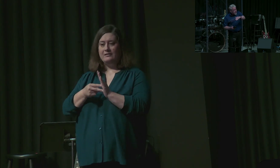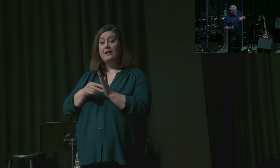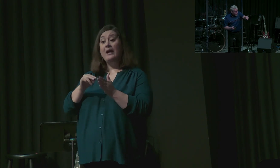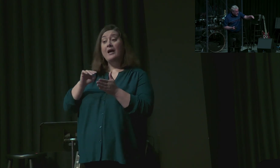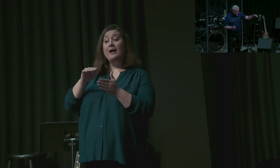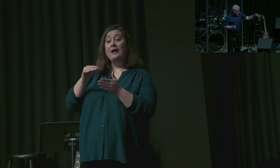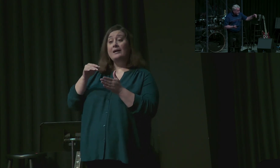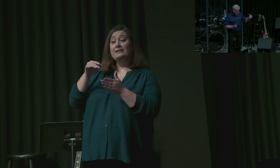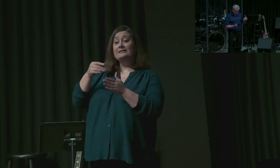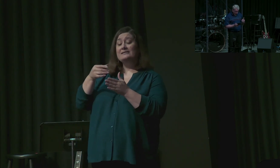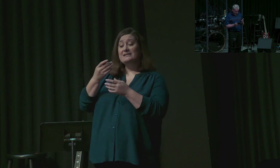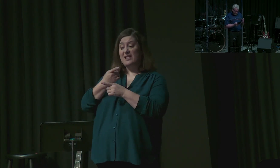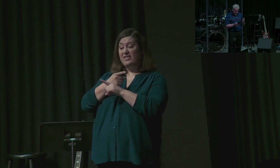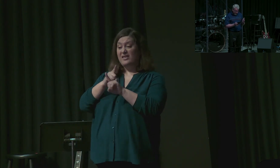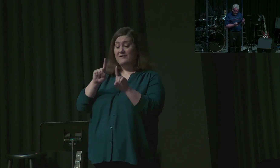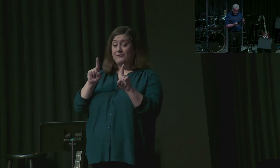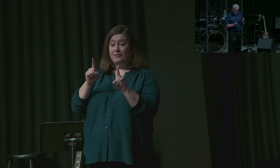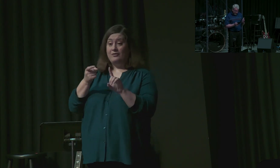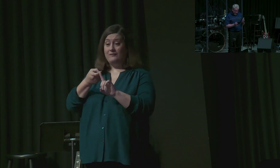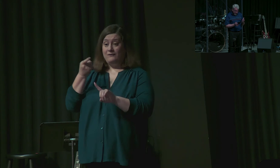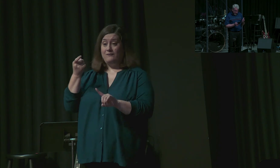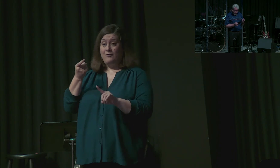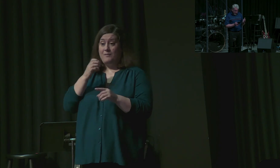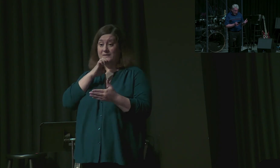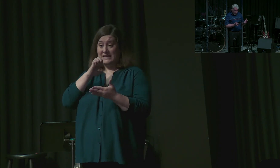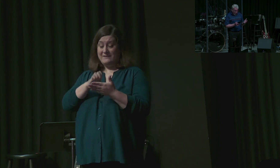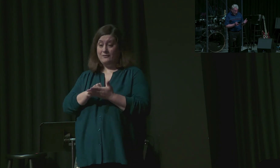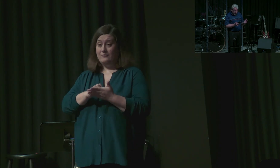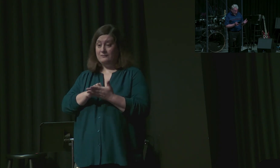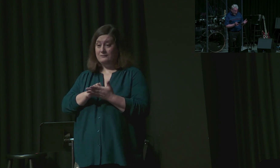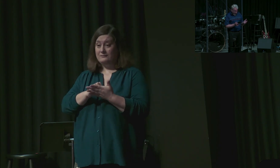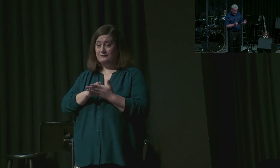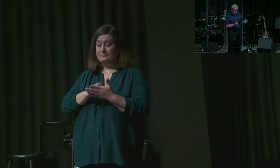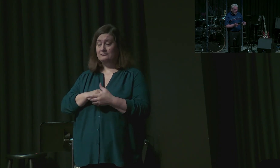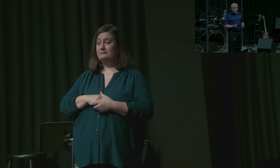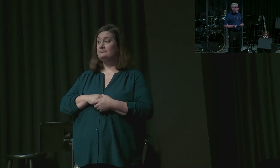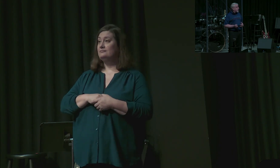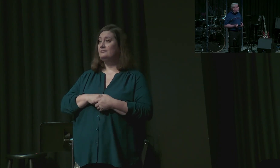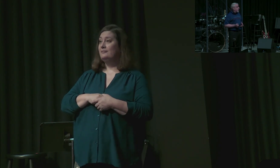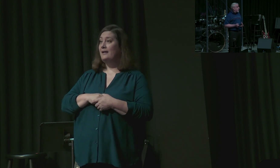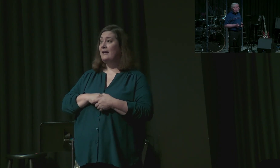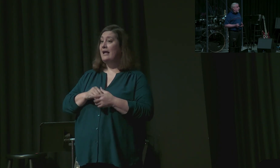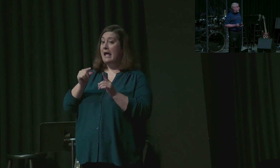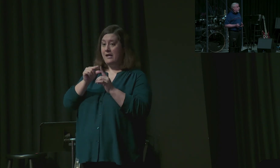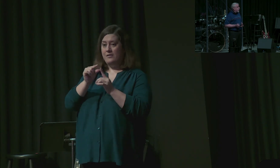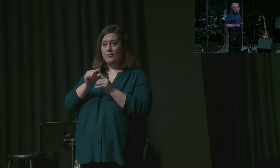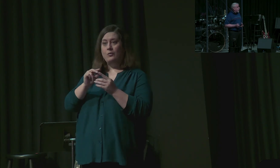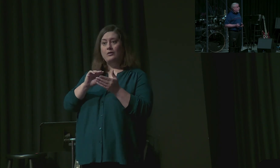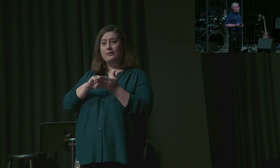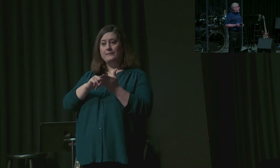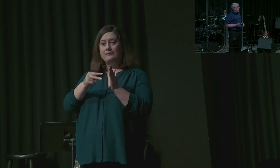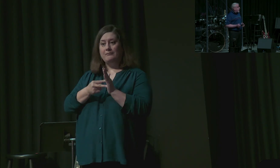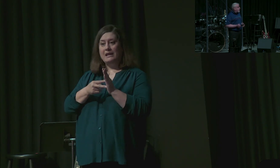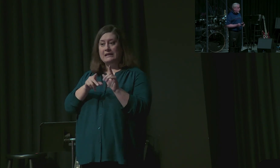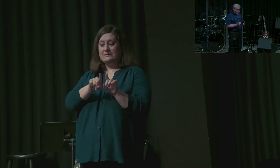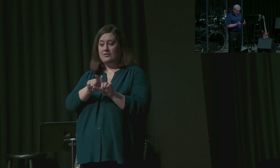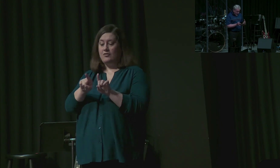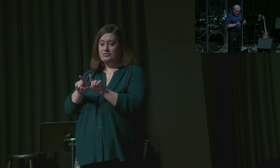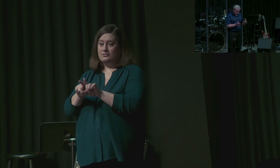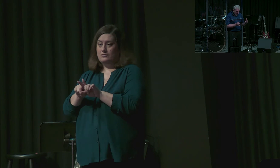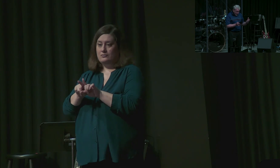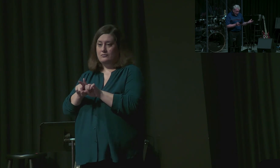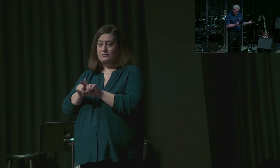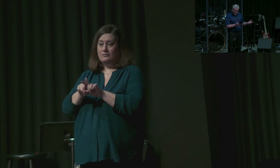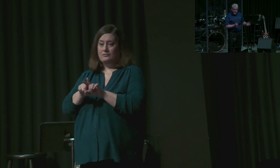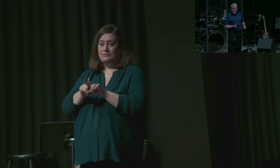the evils around him. But the word also means that God has delivered him from the evil that